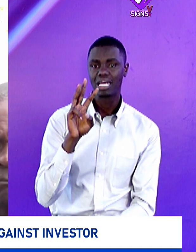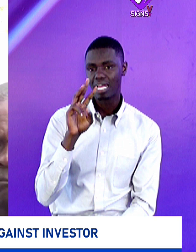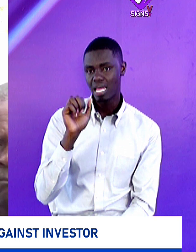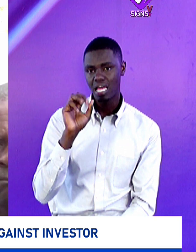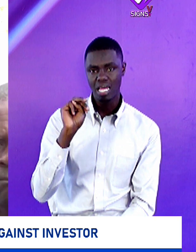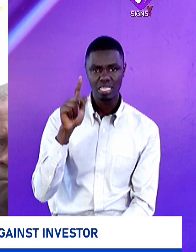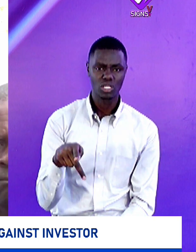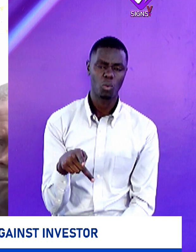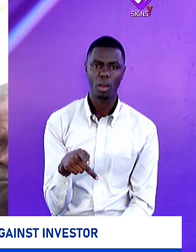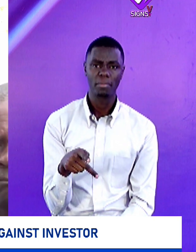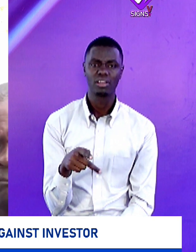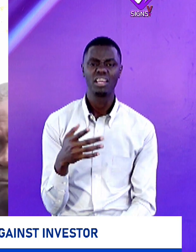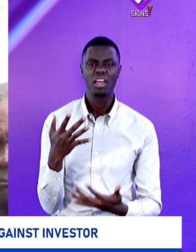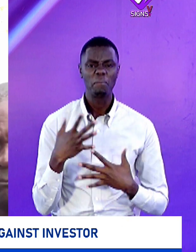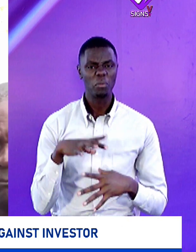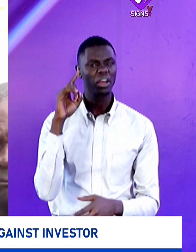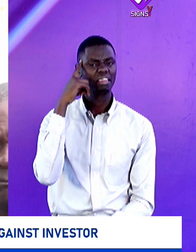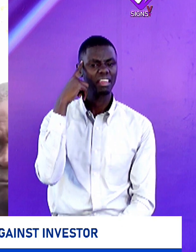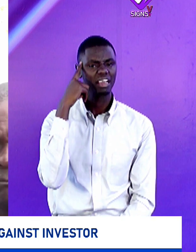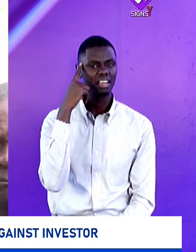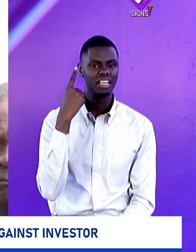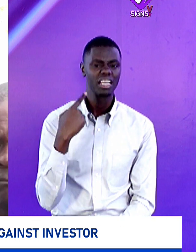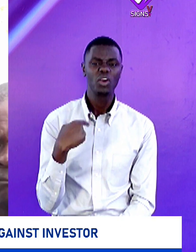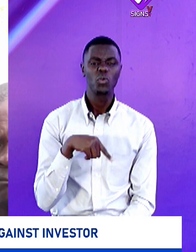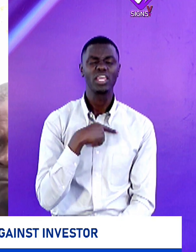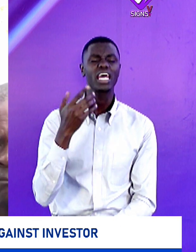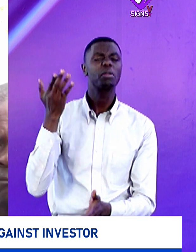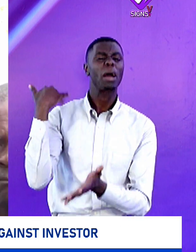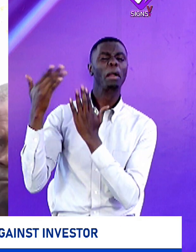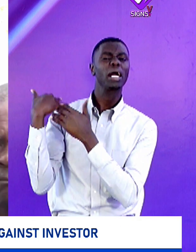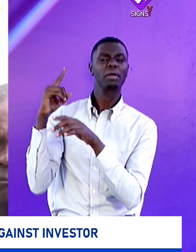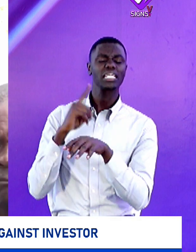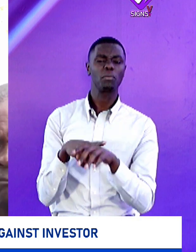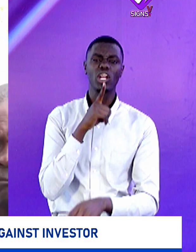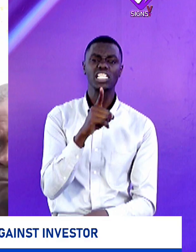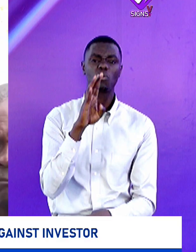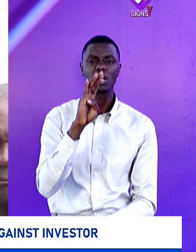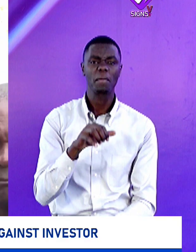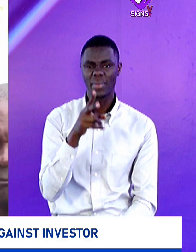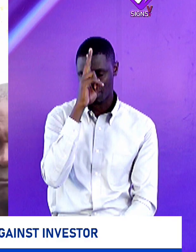And maybe some people think that we are still in those years that when you are summoned by the police,